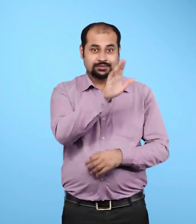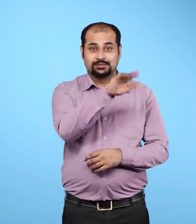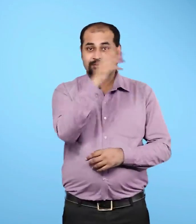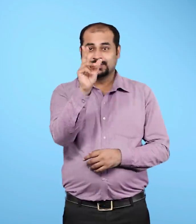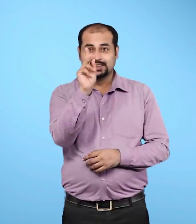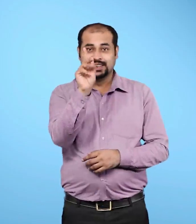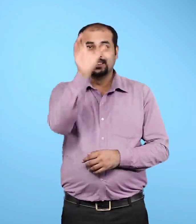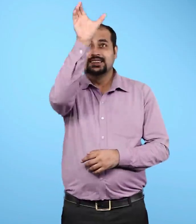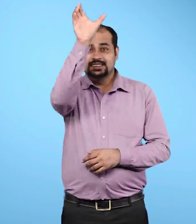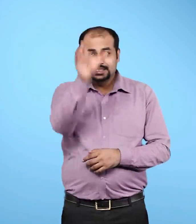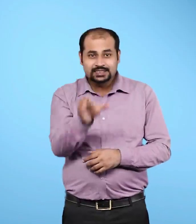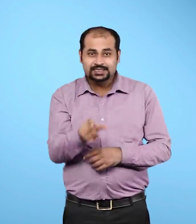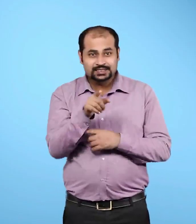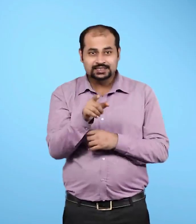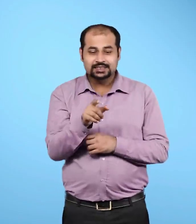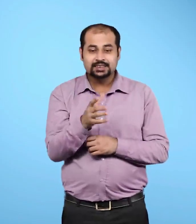of column 2 is beads.